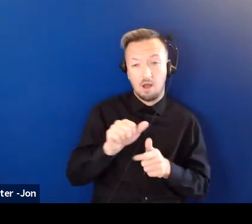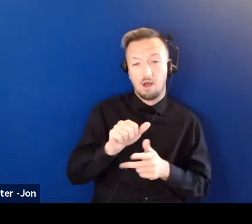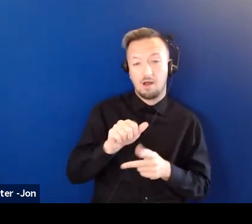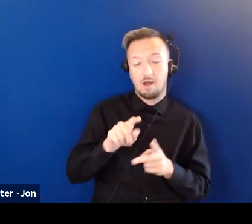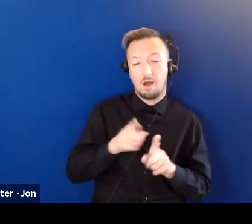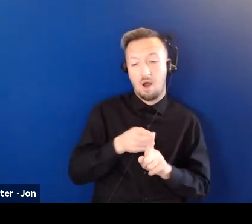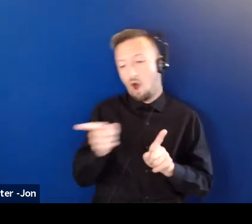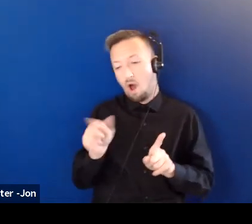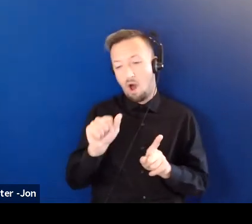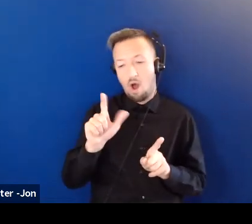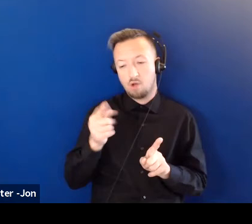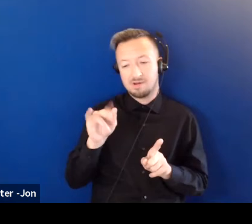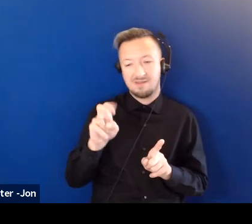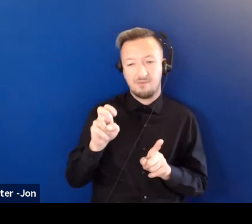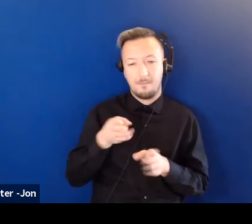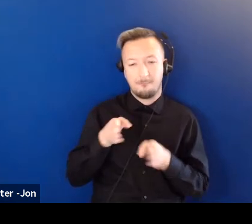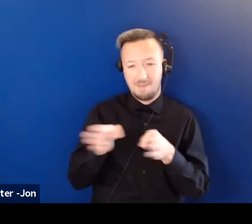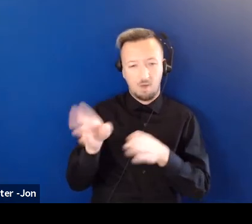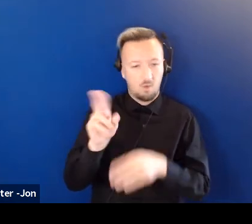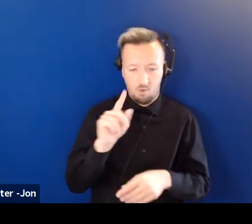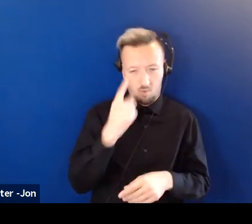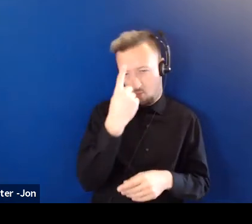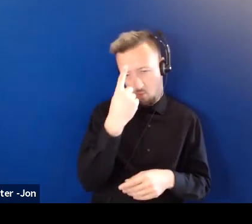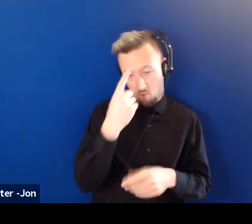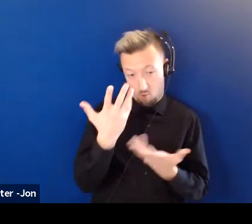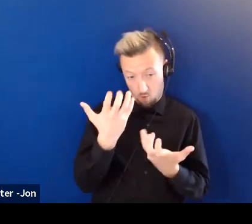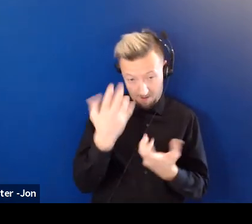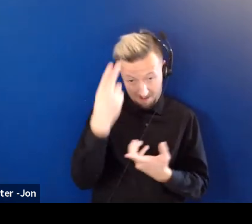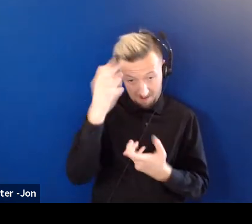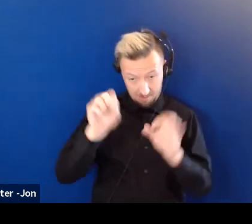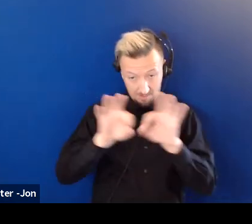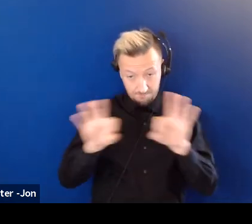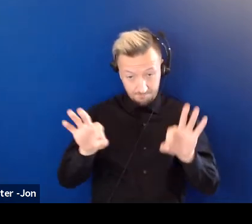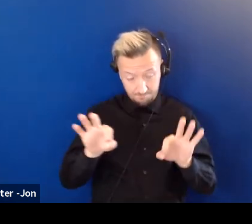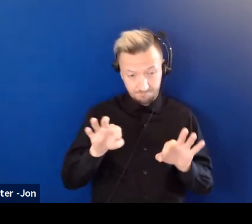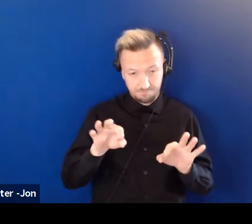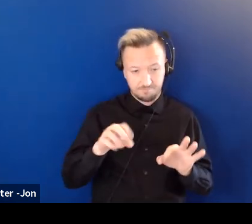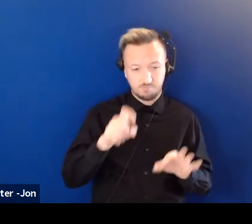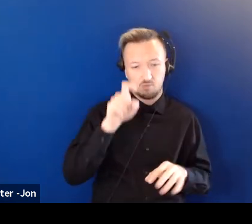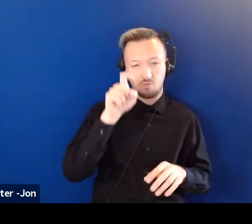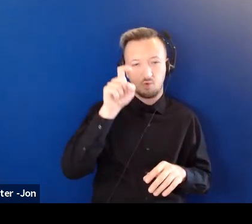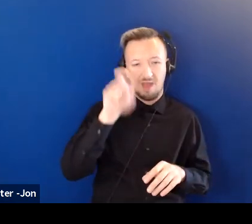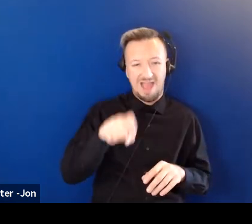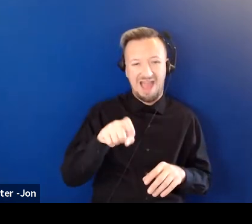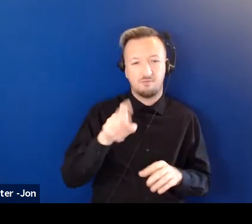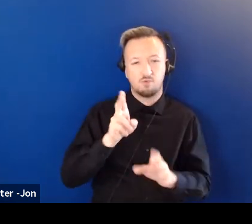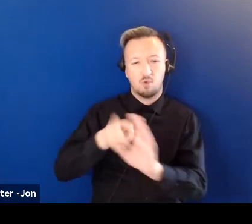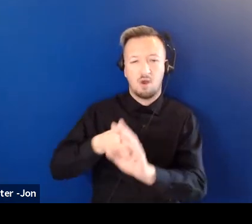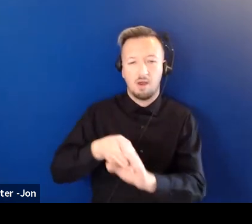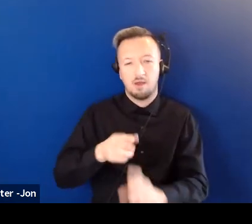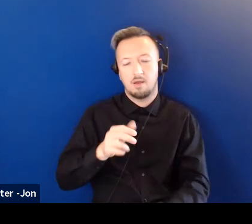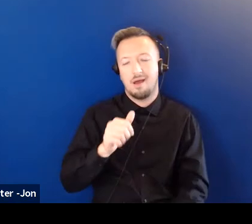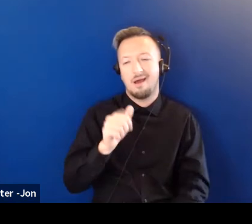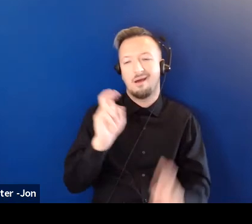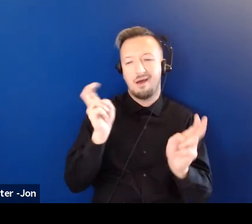school diploma, and that means being put in a non-diploma track, means not earning your